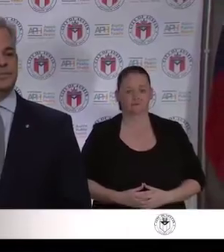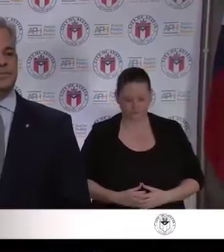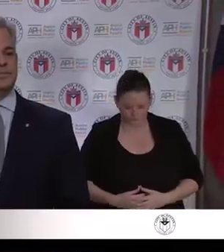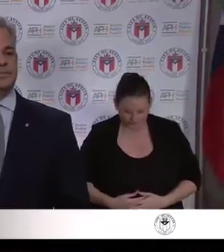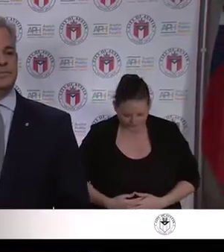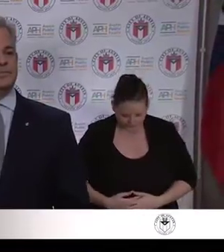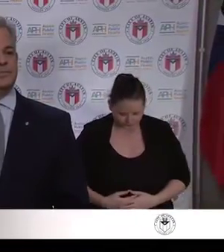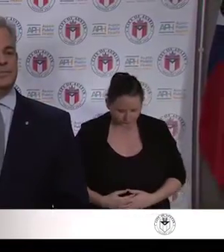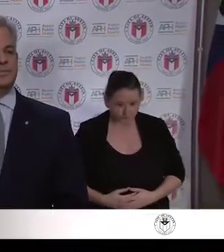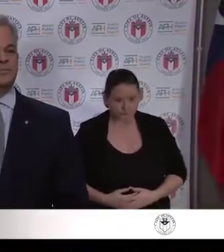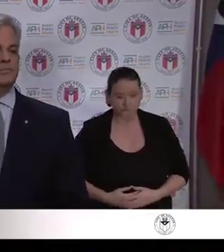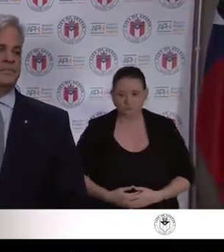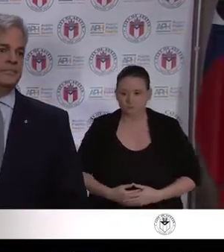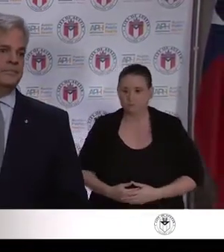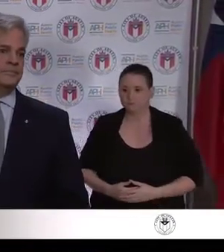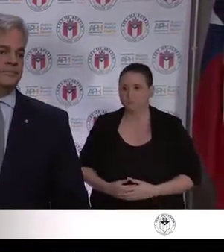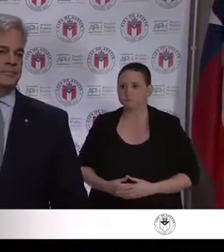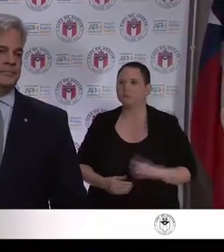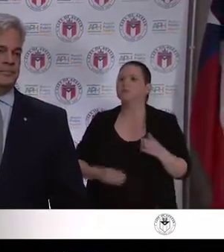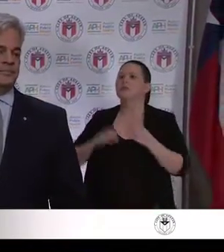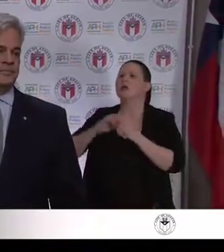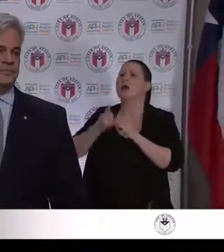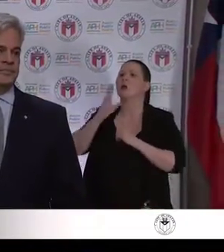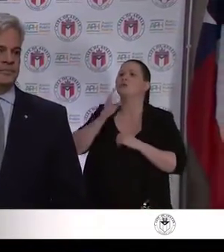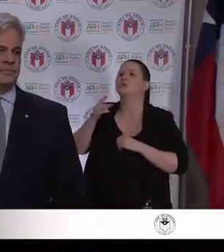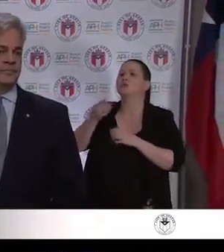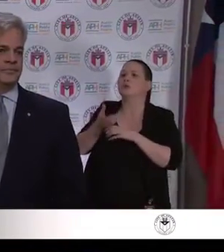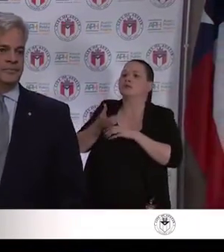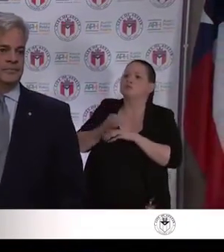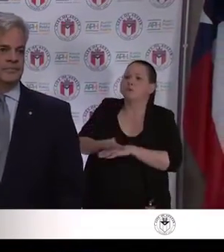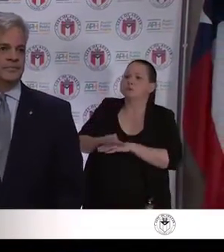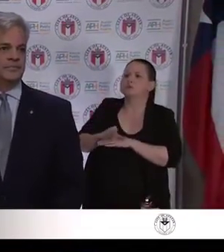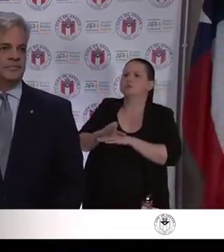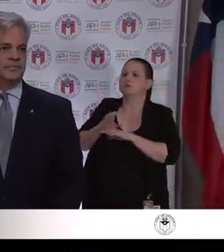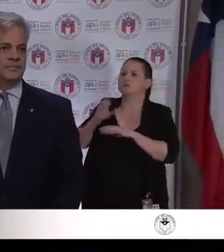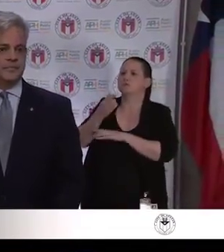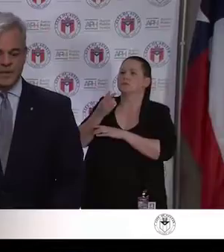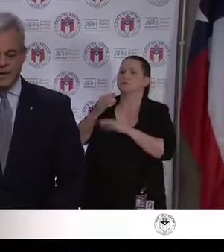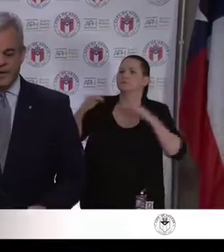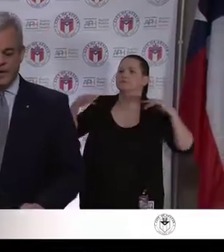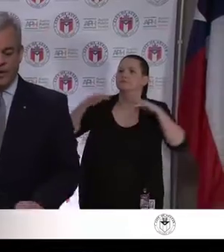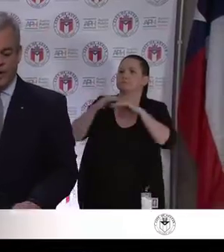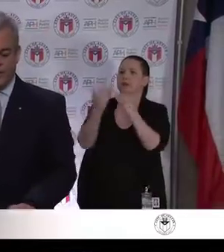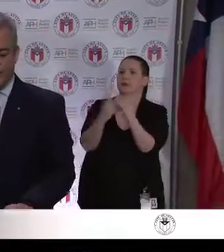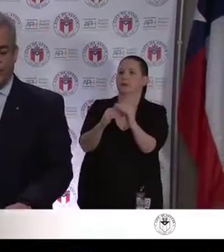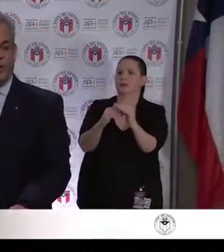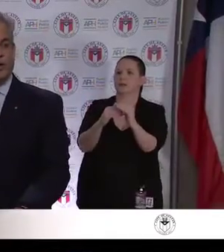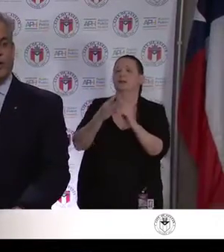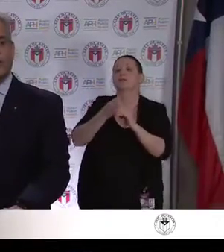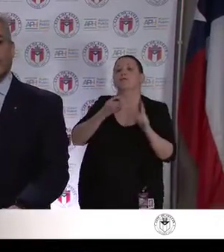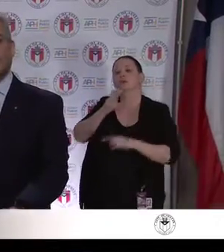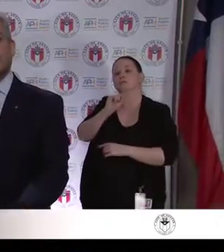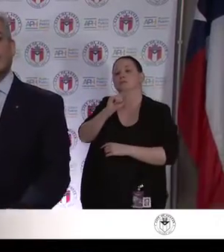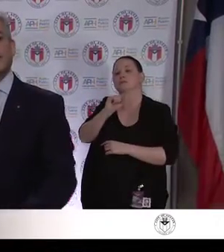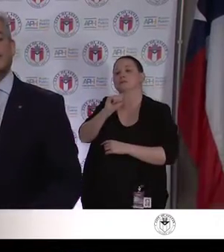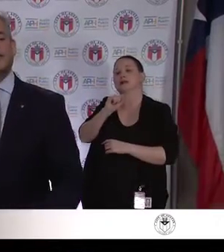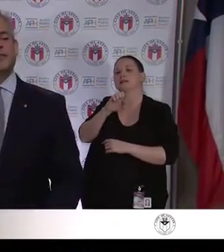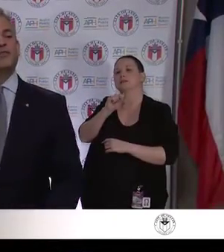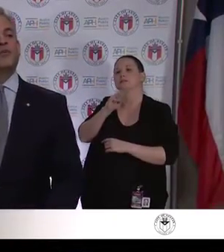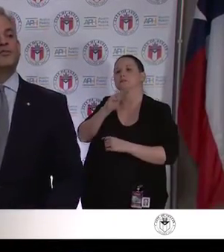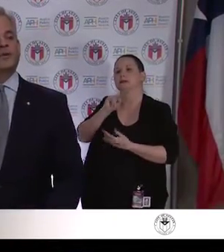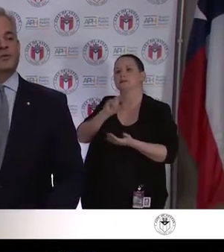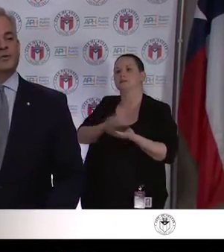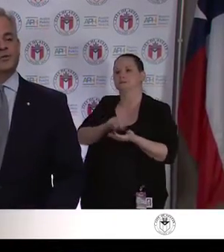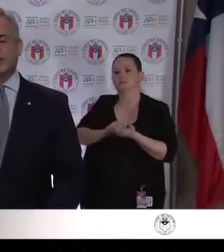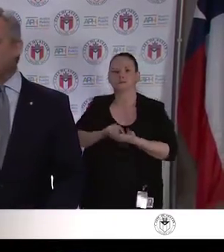How will restrictions on gatherings be enforced? And that is a question from Statesman. Well, you know, the first level